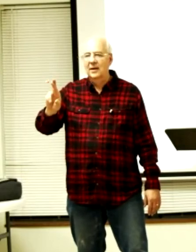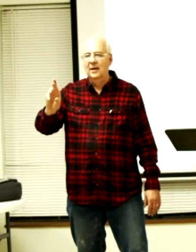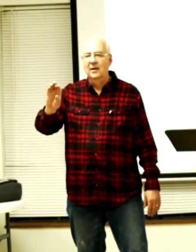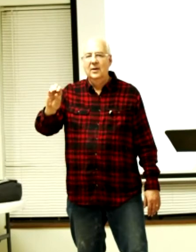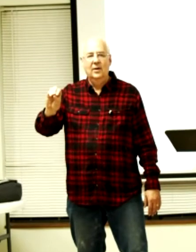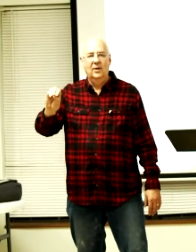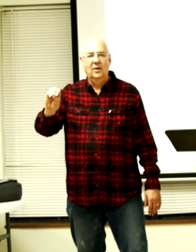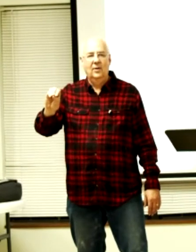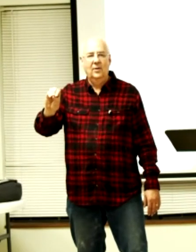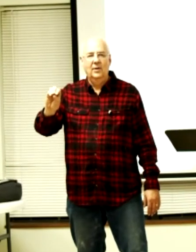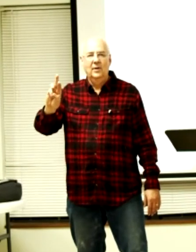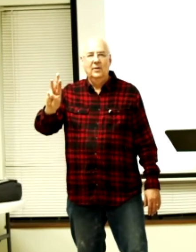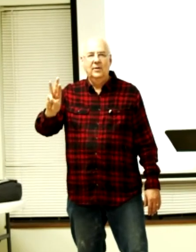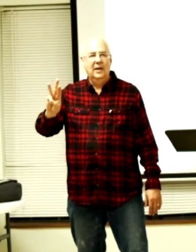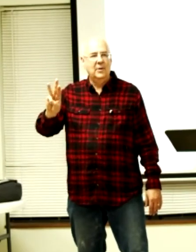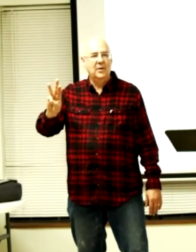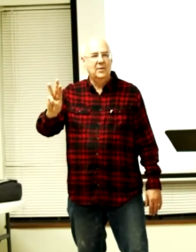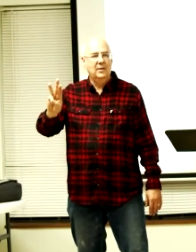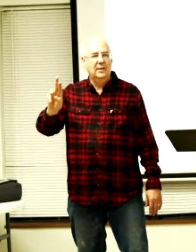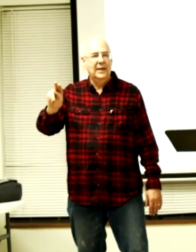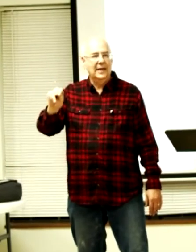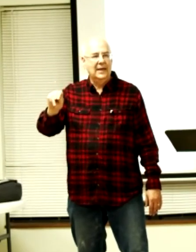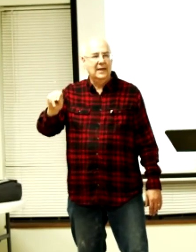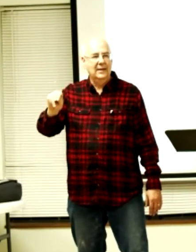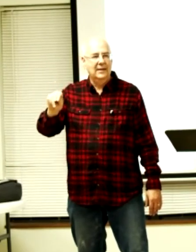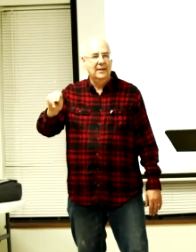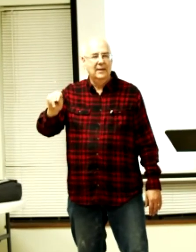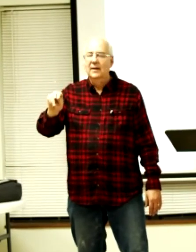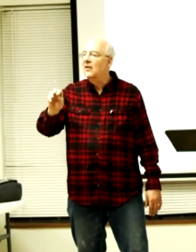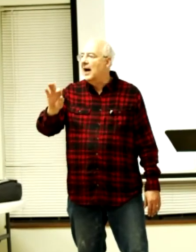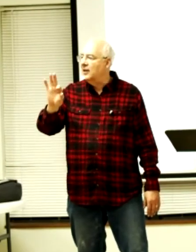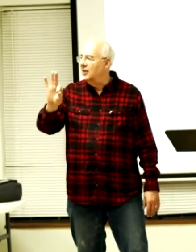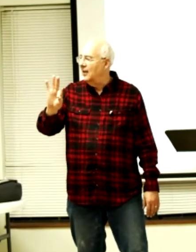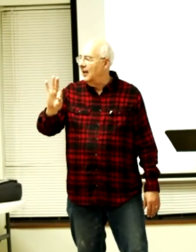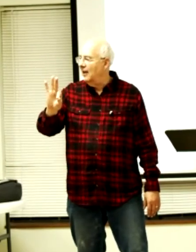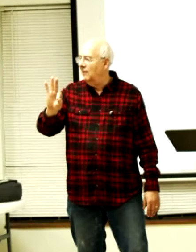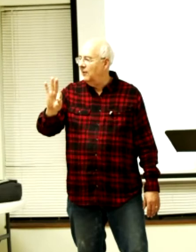R, O, W, N. Fox. F,